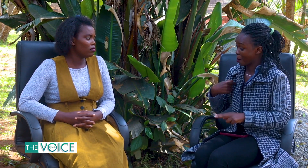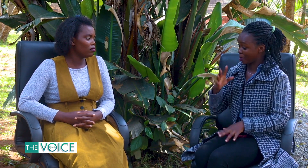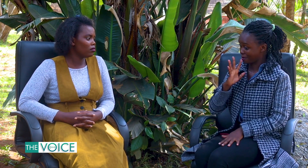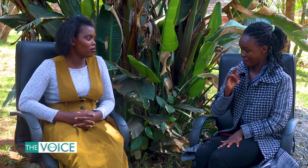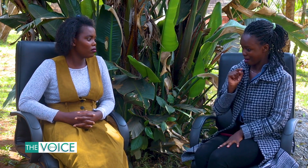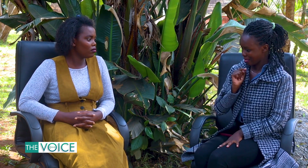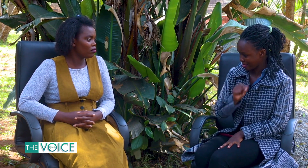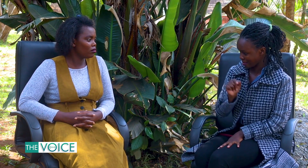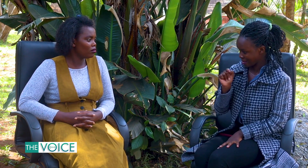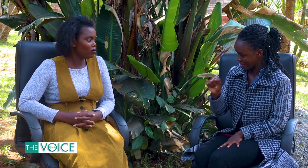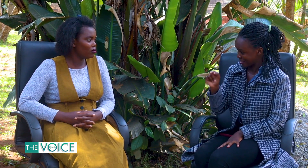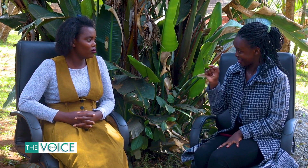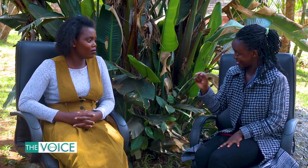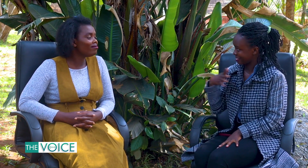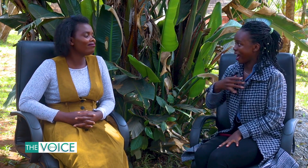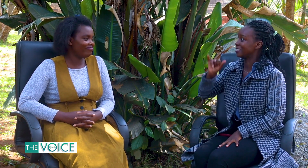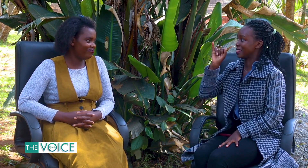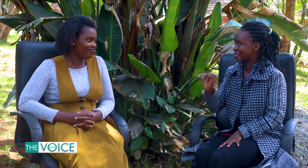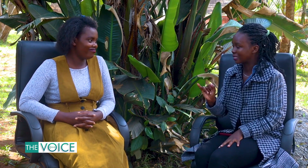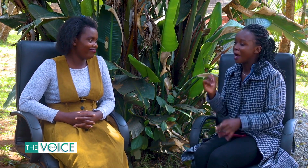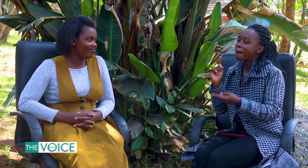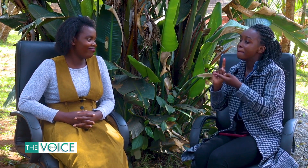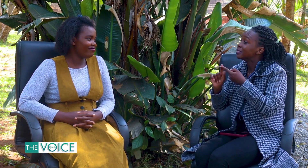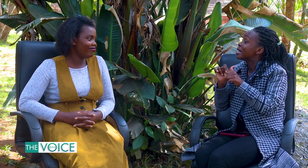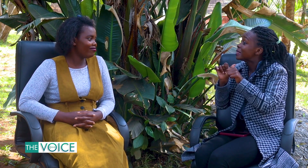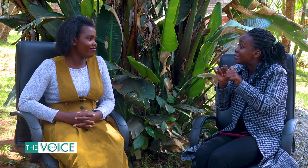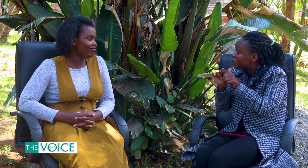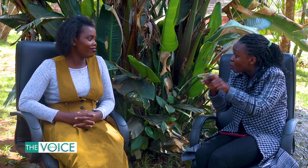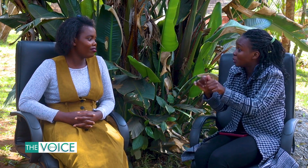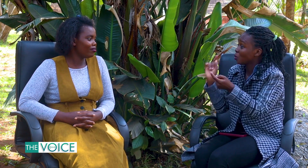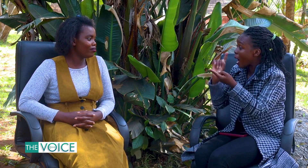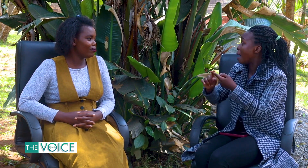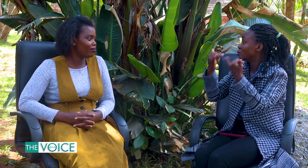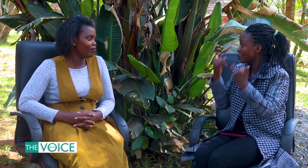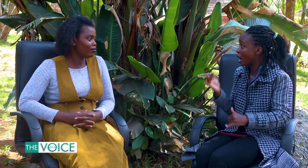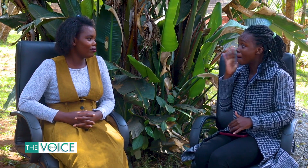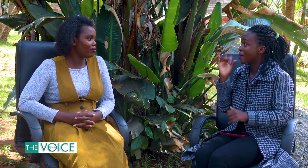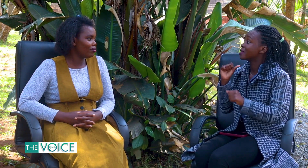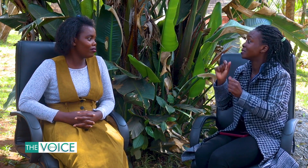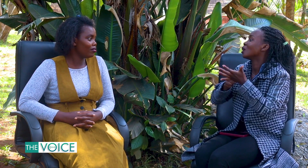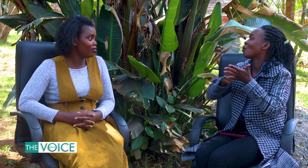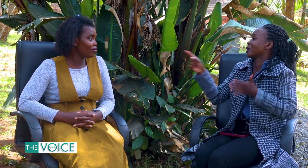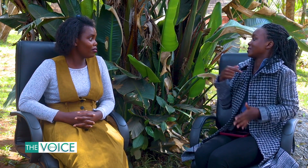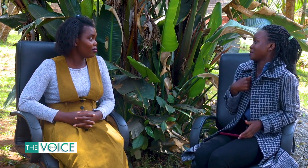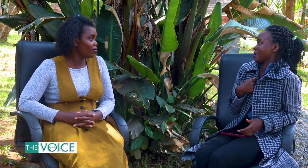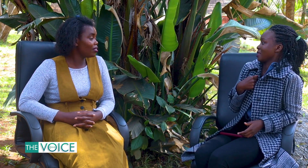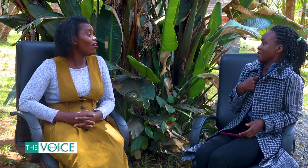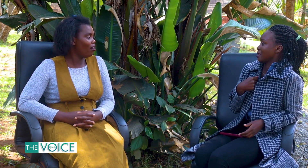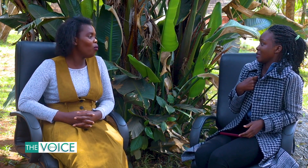used to sit me down, teach me words, and that continues up to now. If I have to learn,